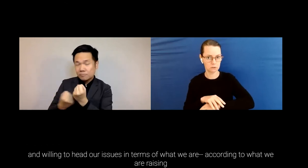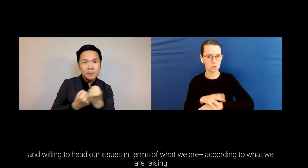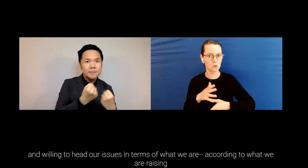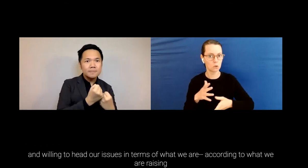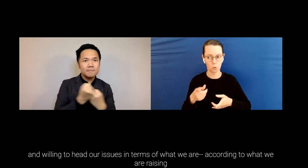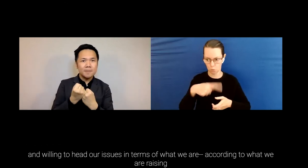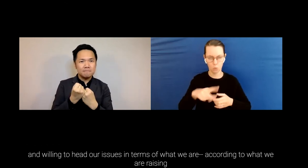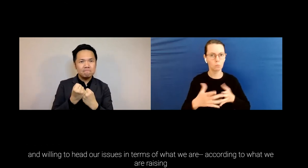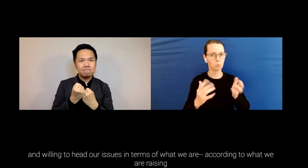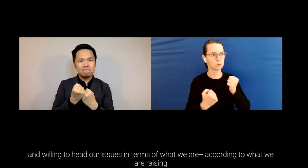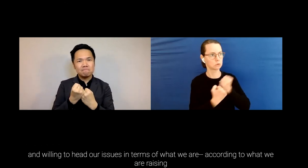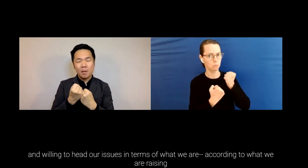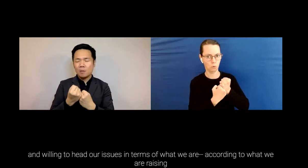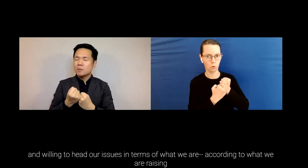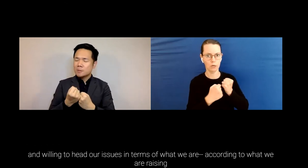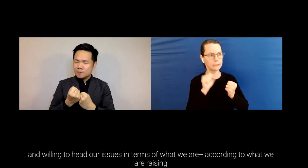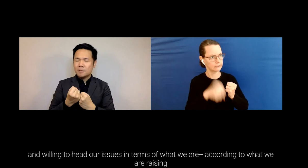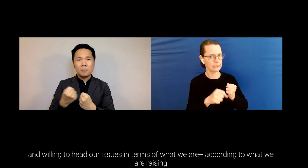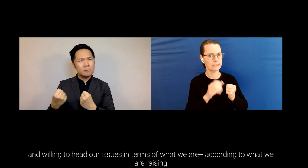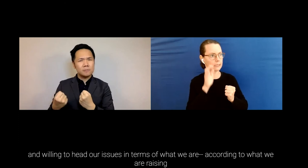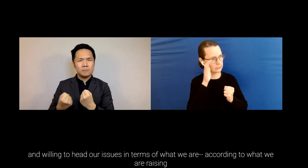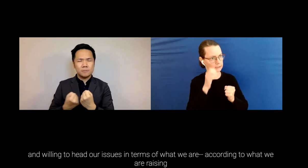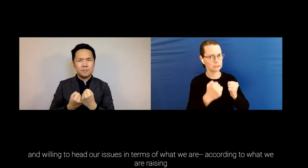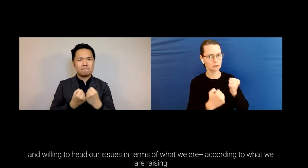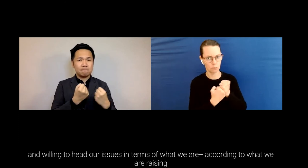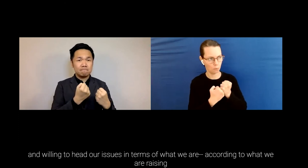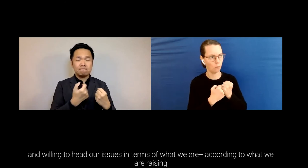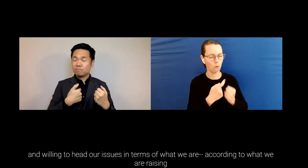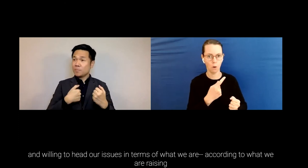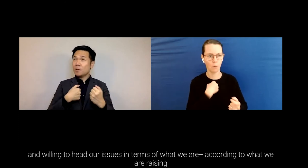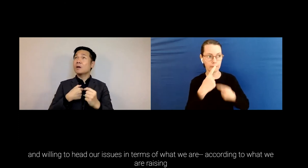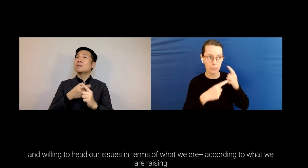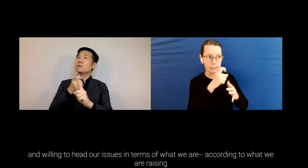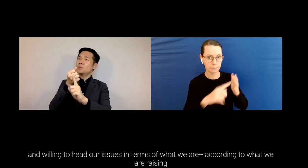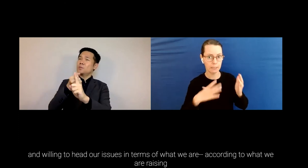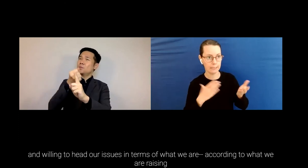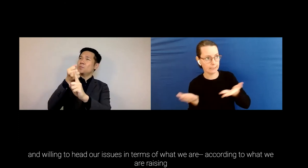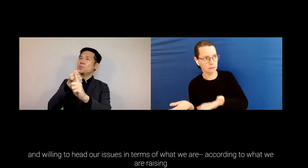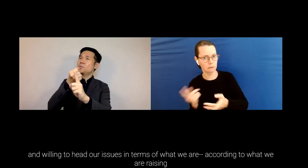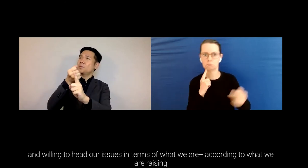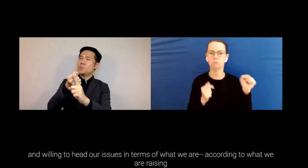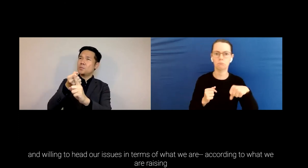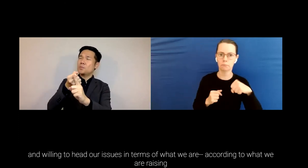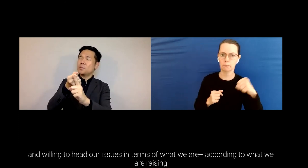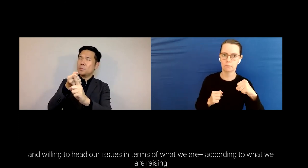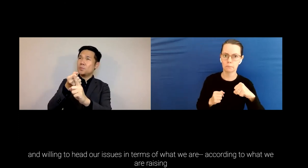us and willing to head our issues in terms of what we are all this